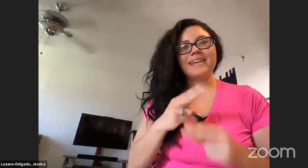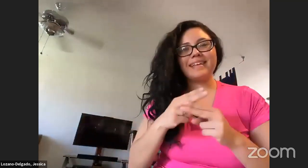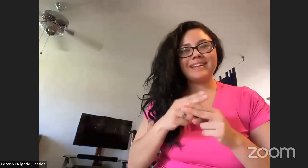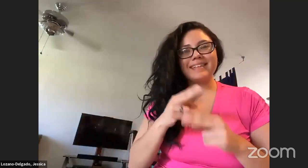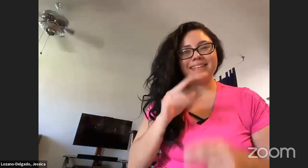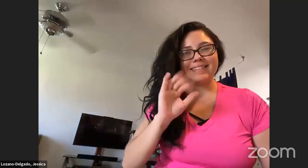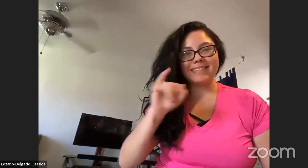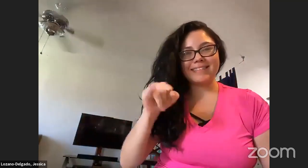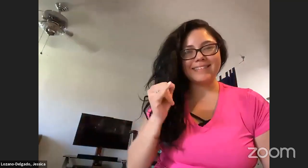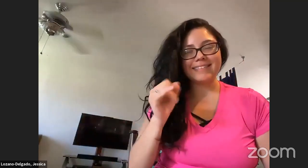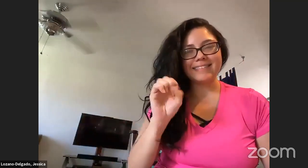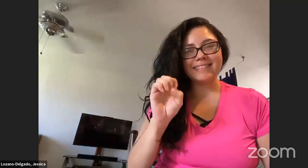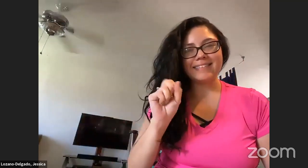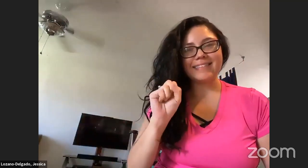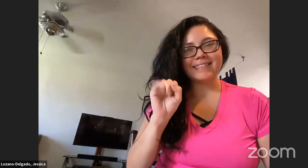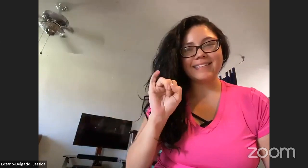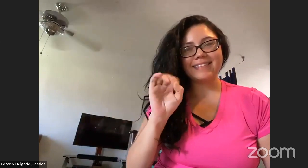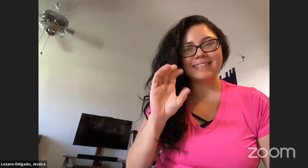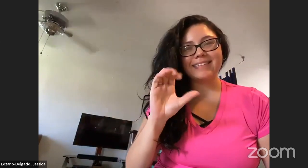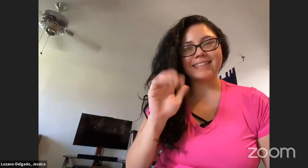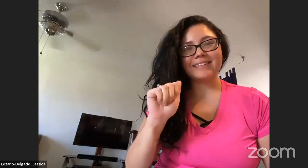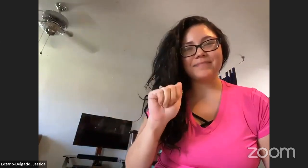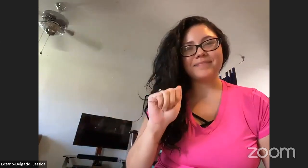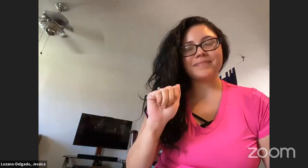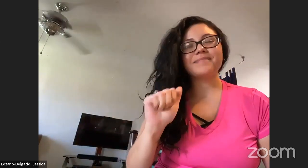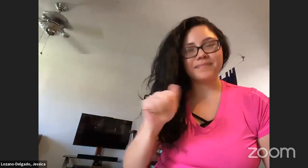Hello. Hi. My name is Jessica.